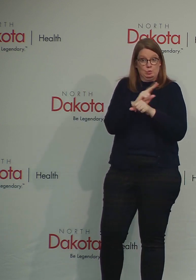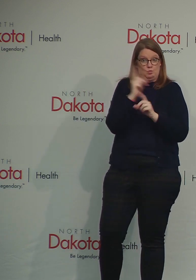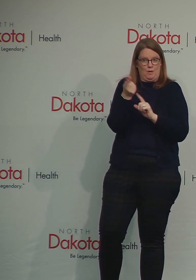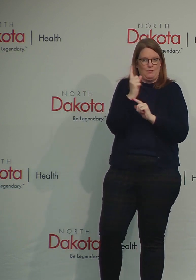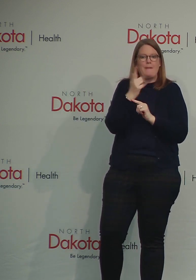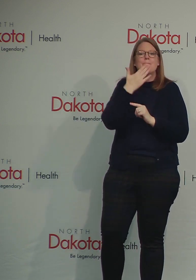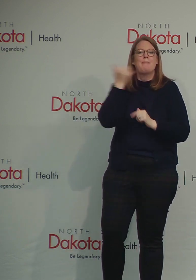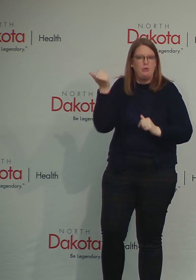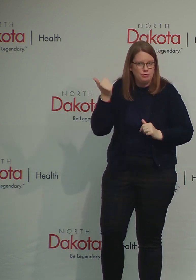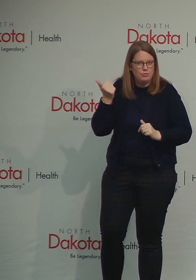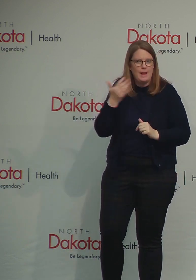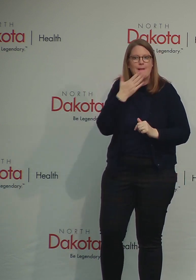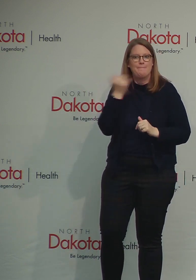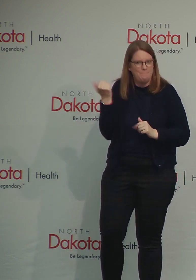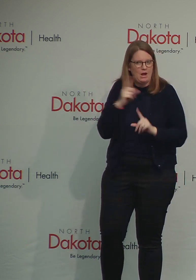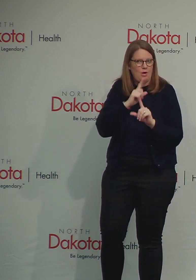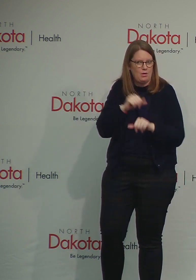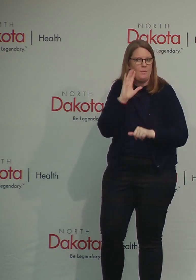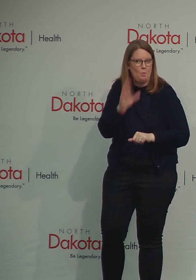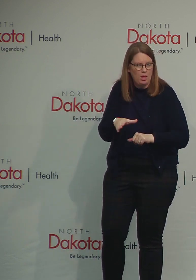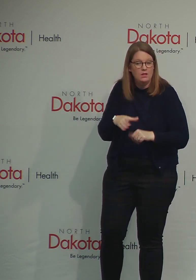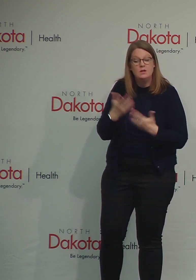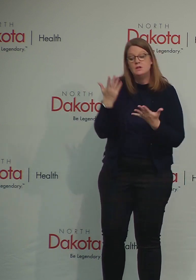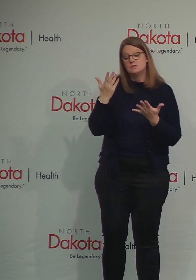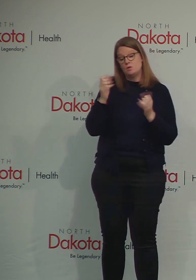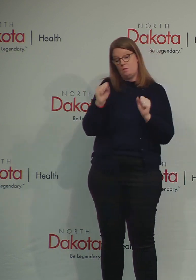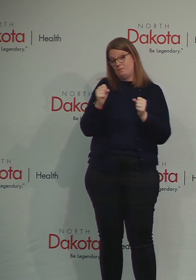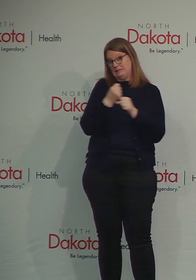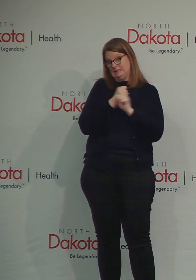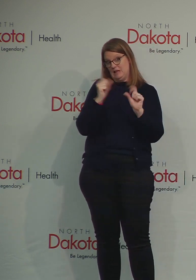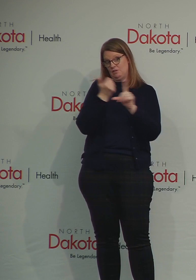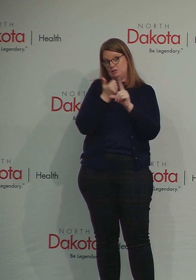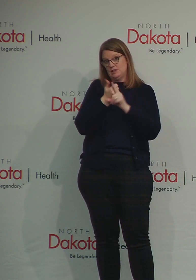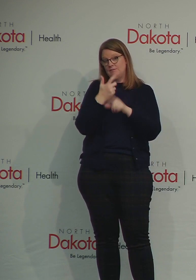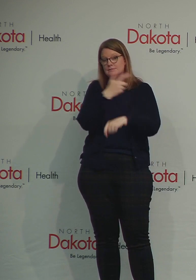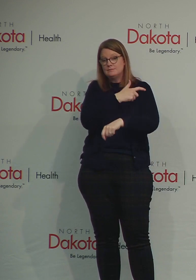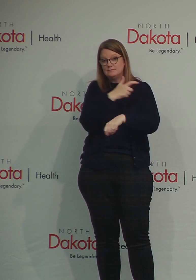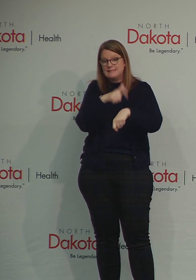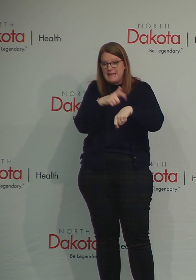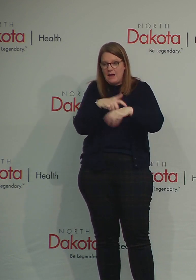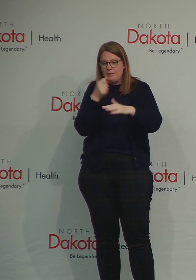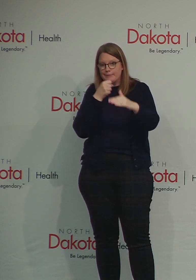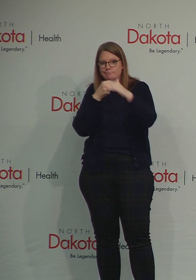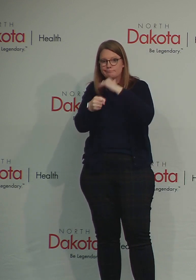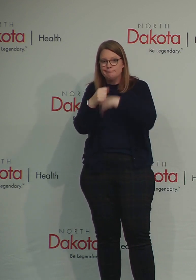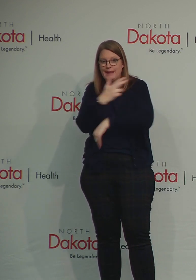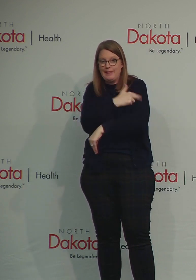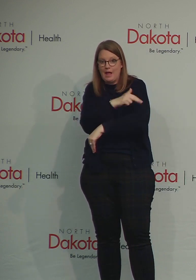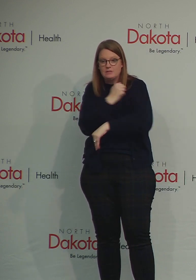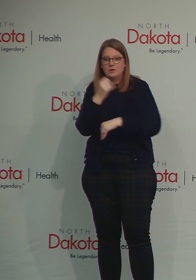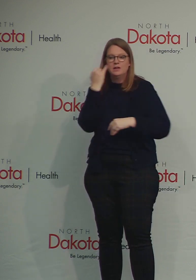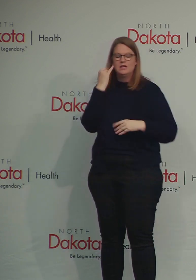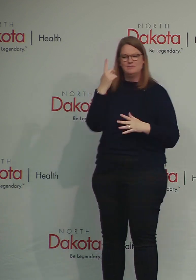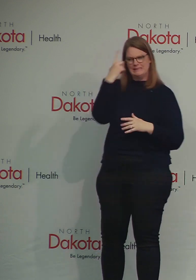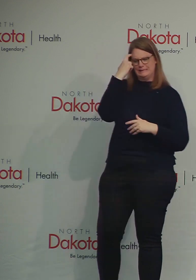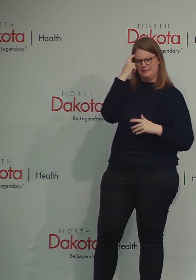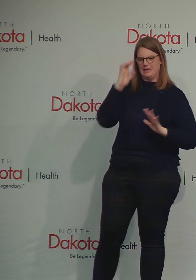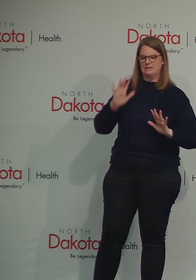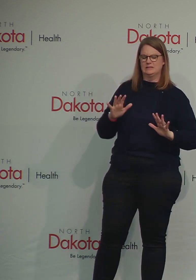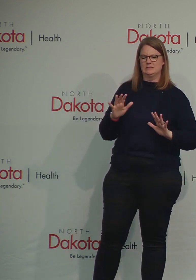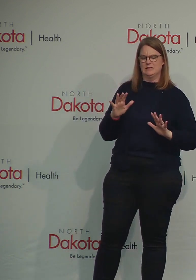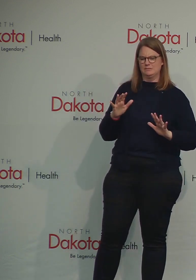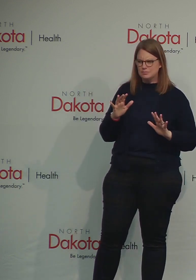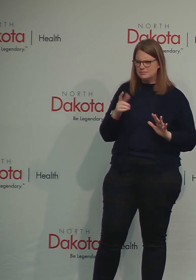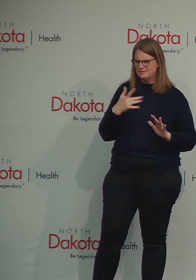life and perhaps save yourself time in the hospitalization if you seek care immediately, if you suspect that. I know it's a